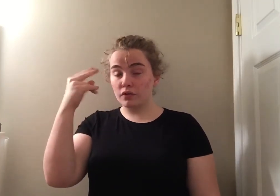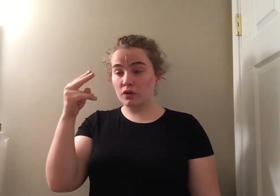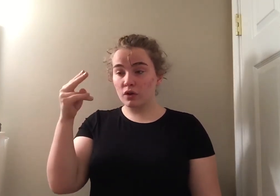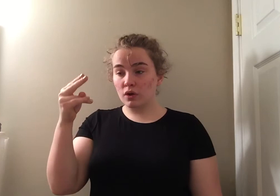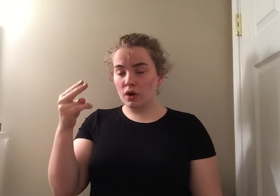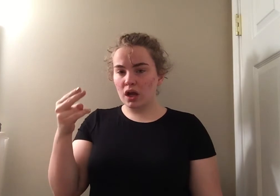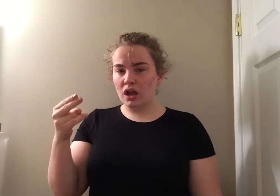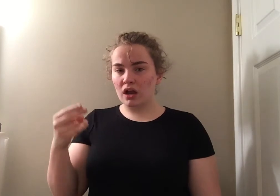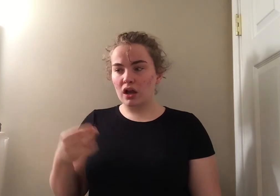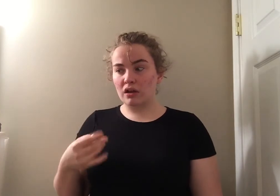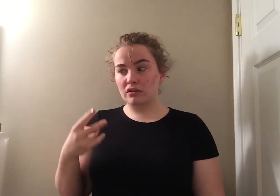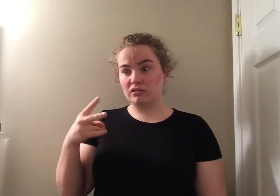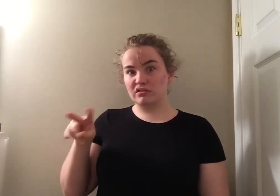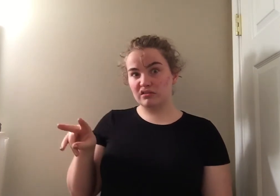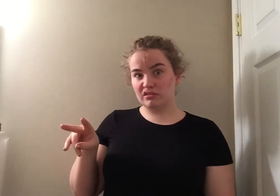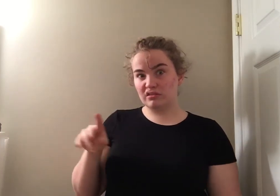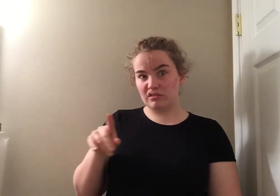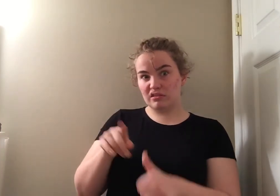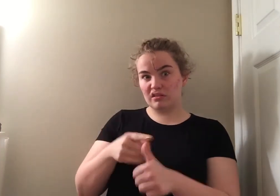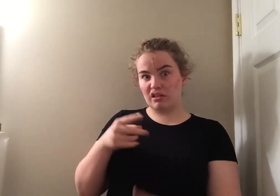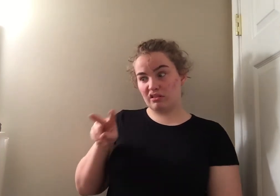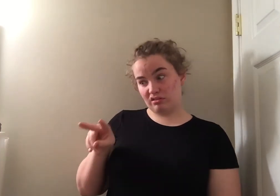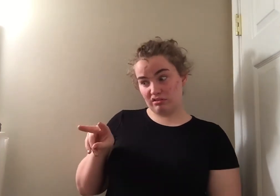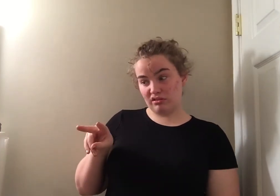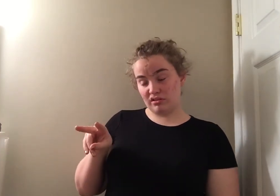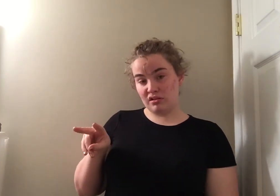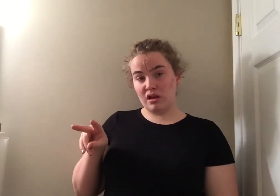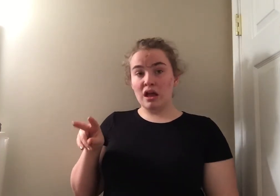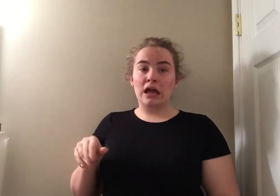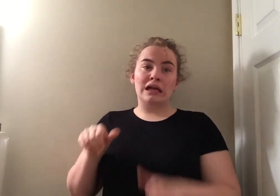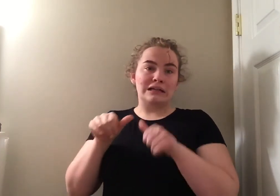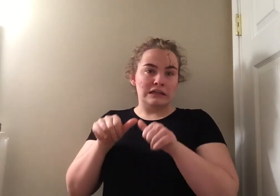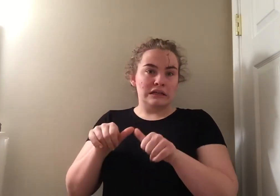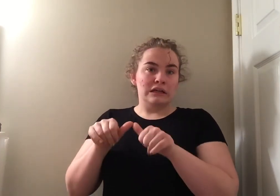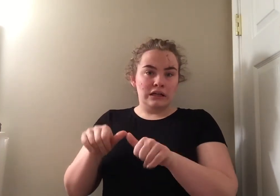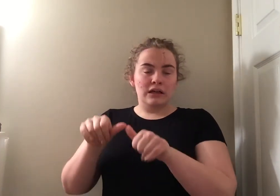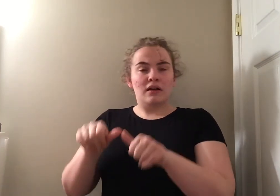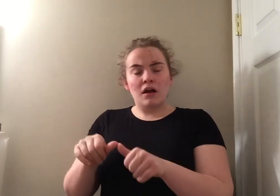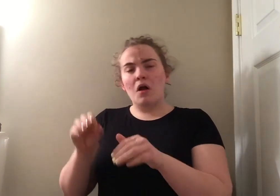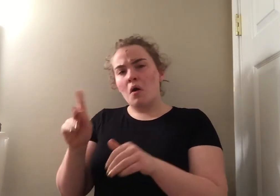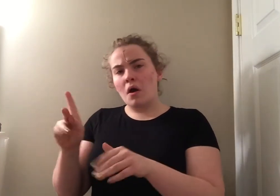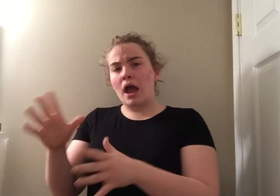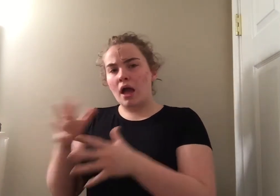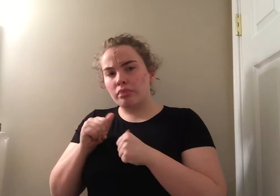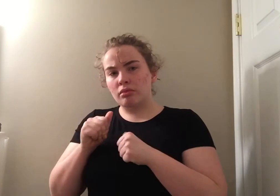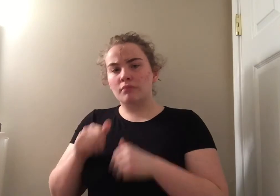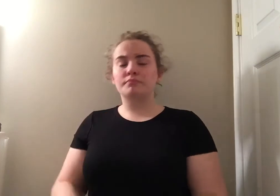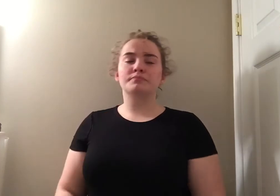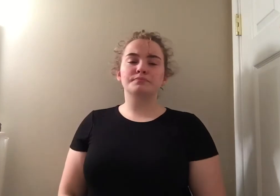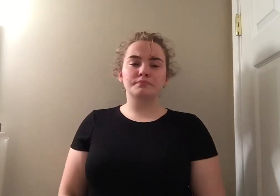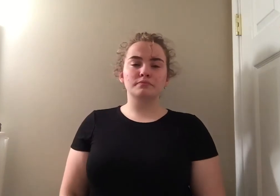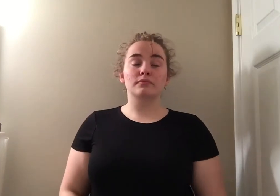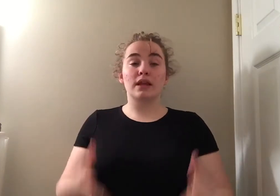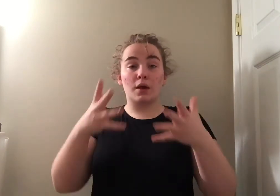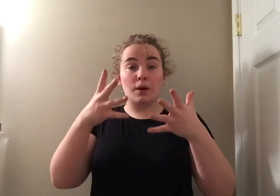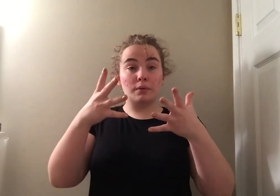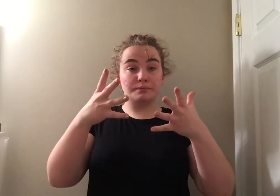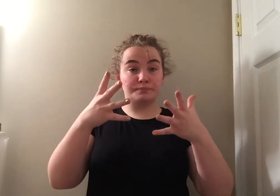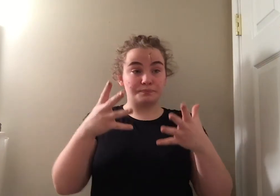have been impolite at first, and then you had to get used to him. Awesome job. Okay, let's move on. I want you to look. Actually, you can